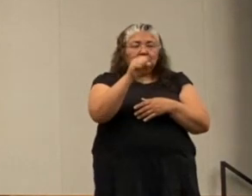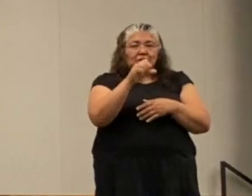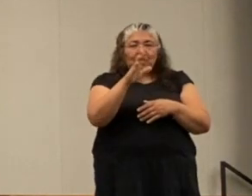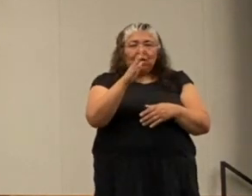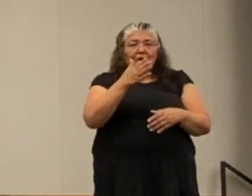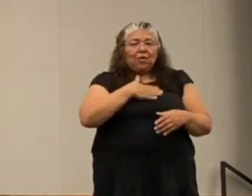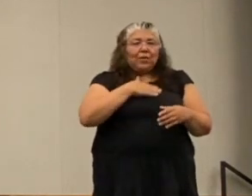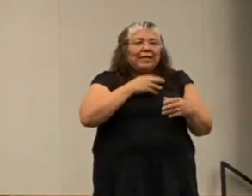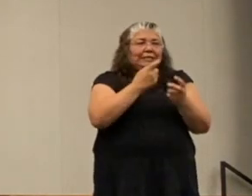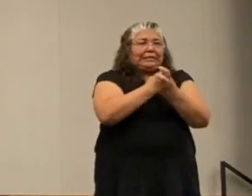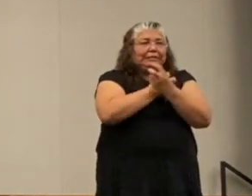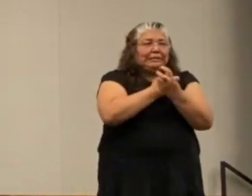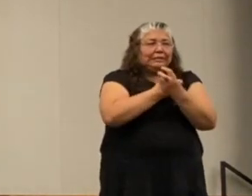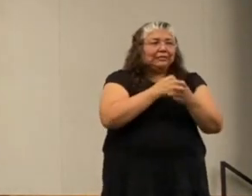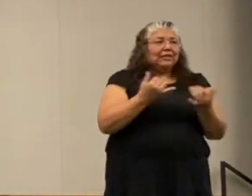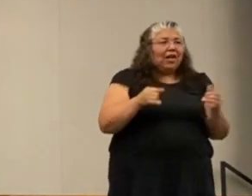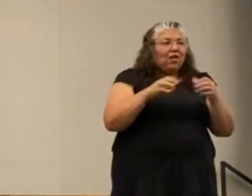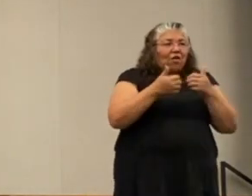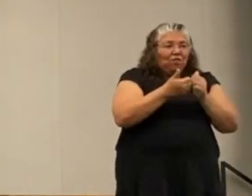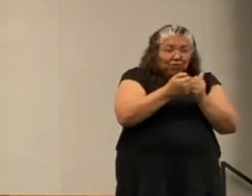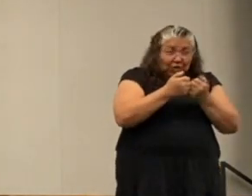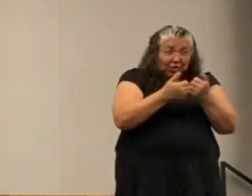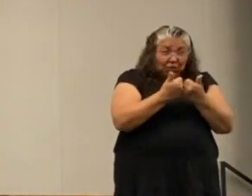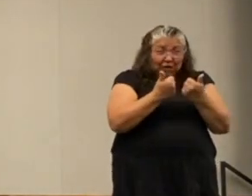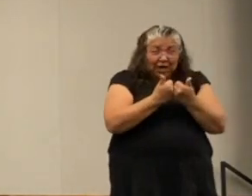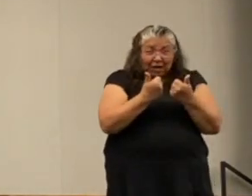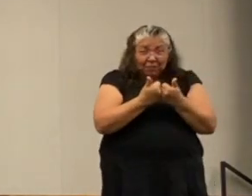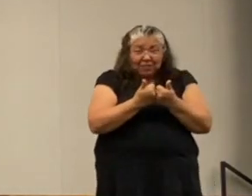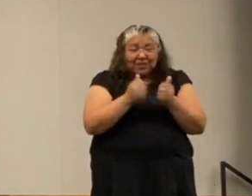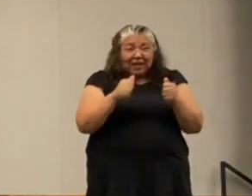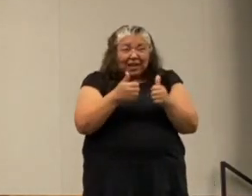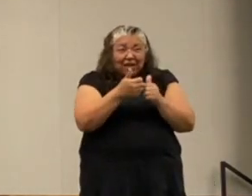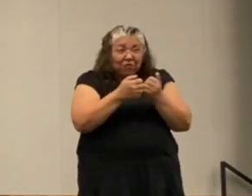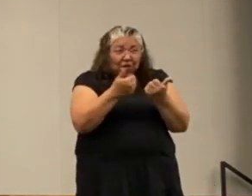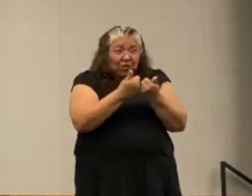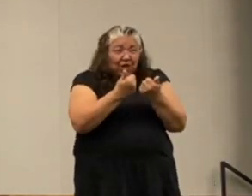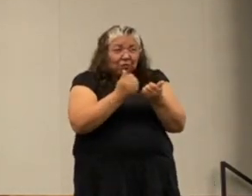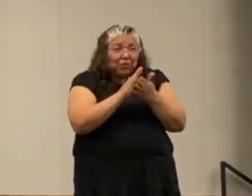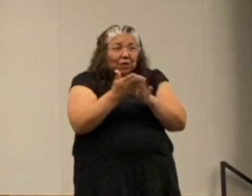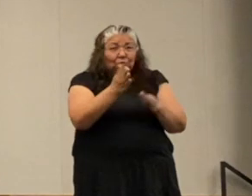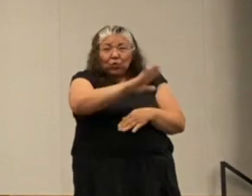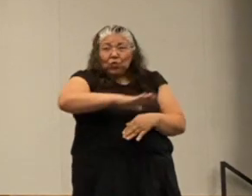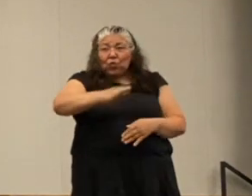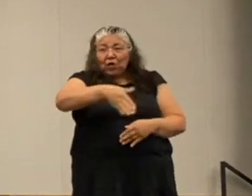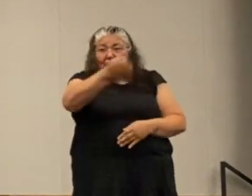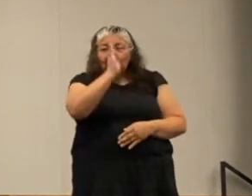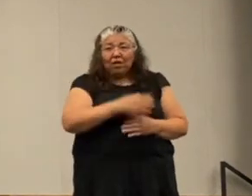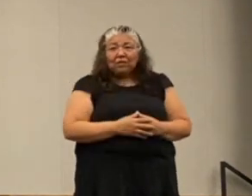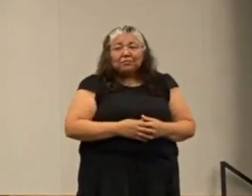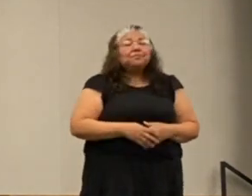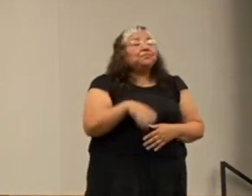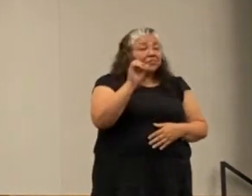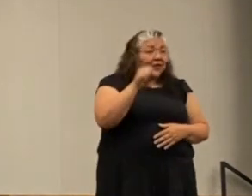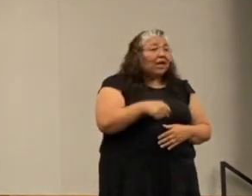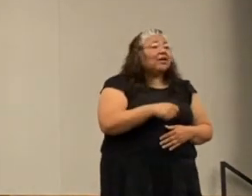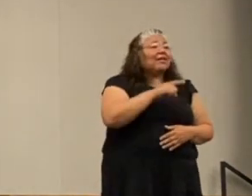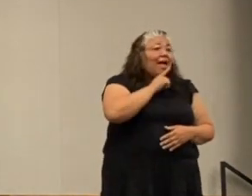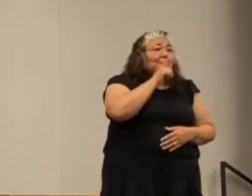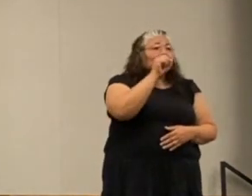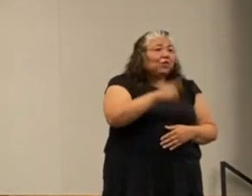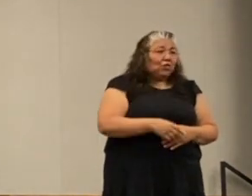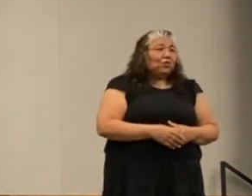That's just what it is. Video games. Can video games become your god? Yeah,